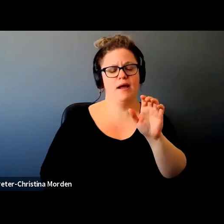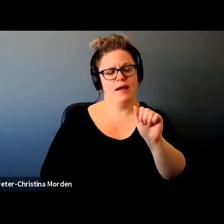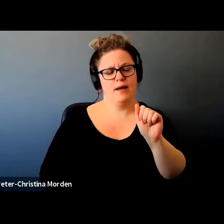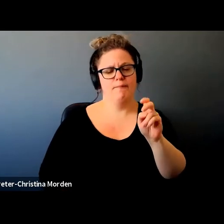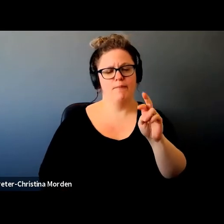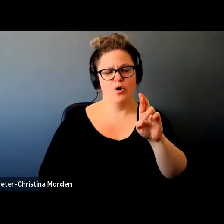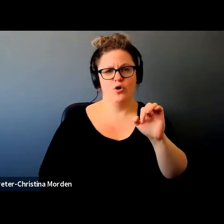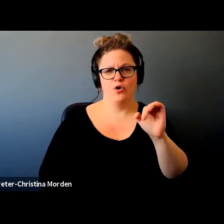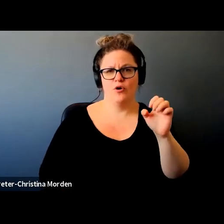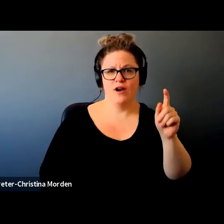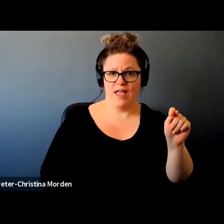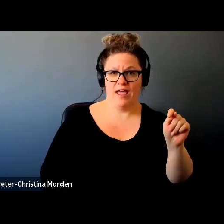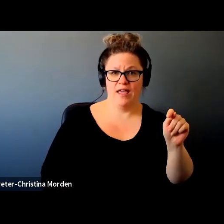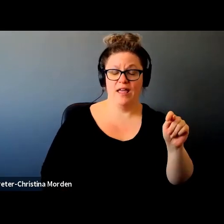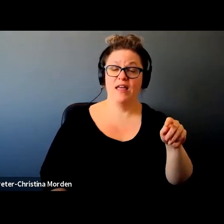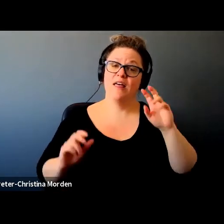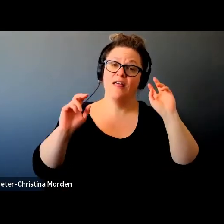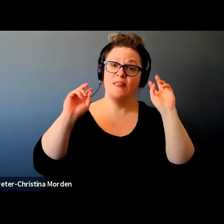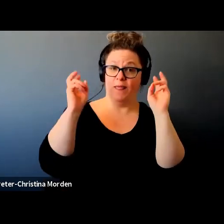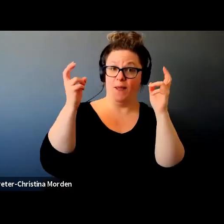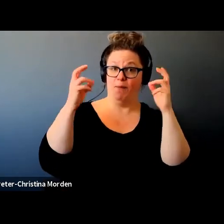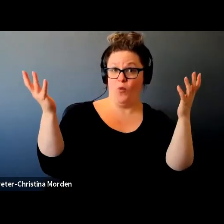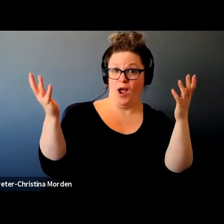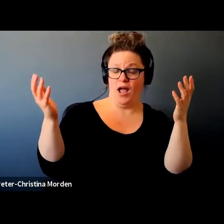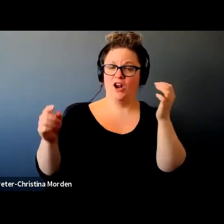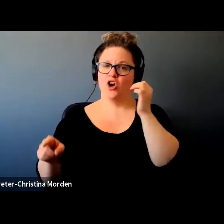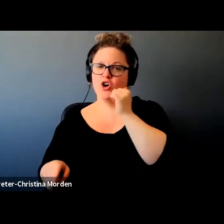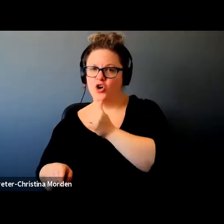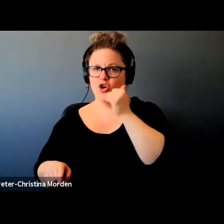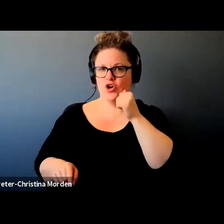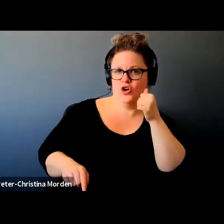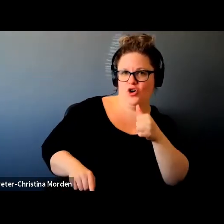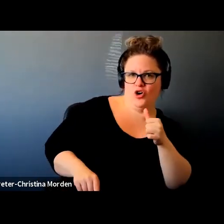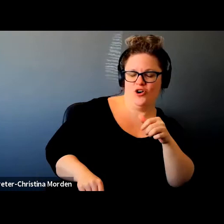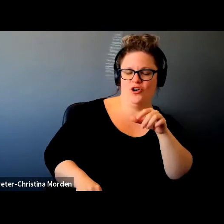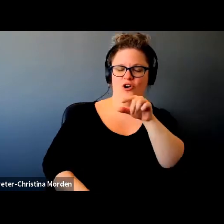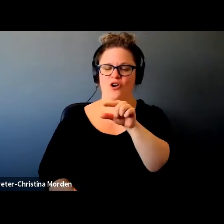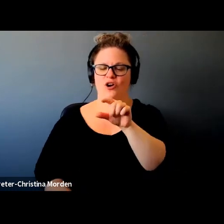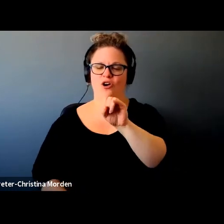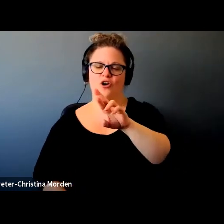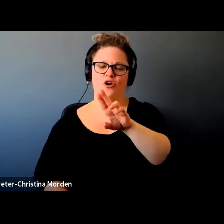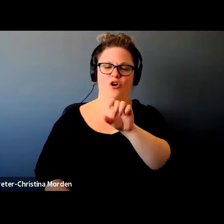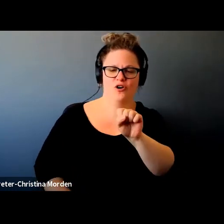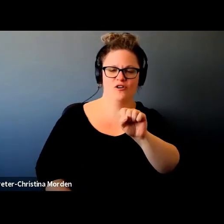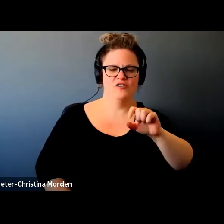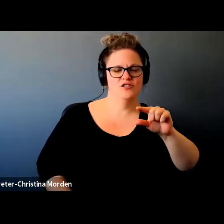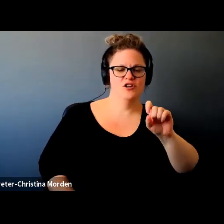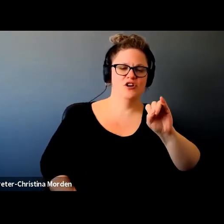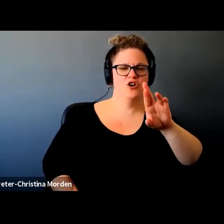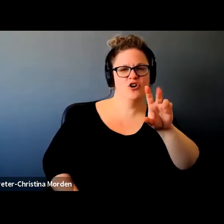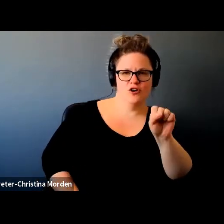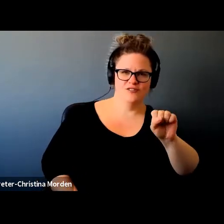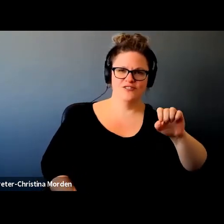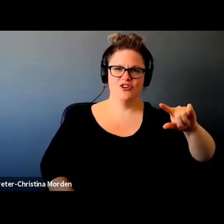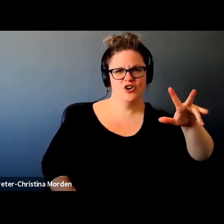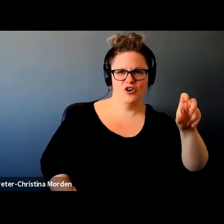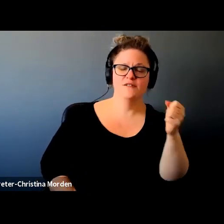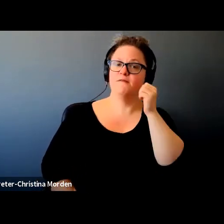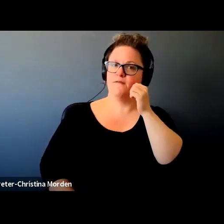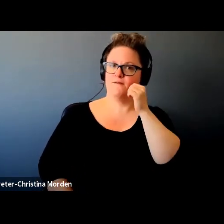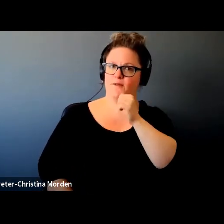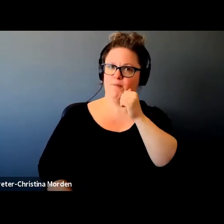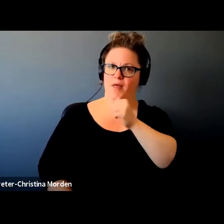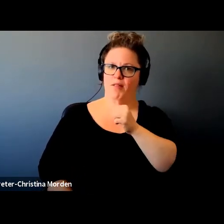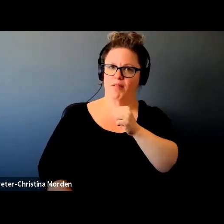theme. It was called Girls, Girls, Girls, and it was for female artists only. And what I saw it as